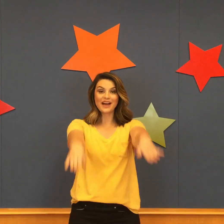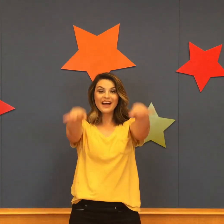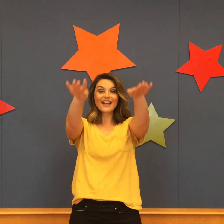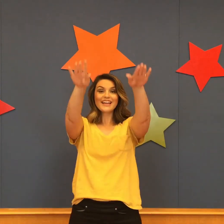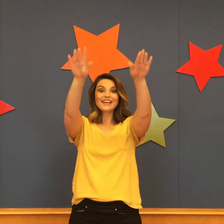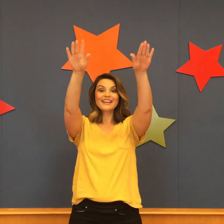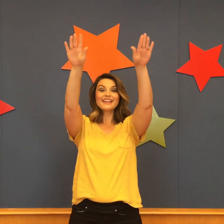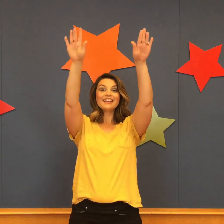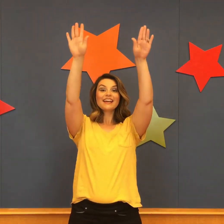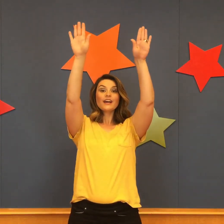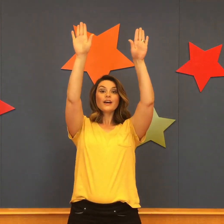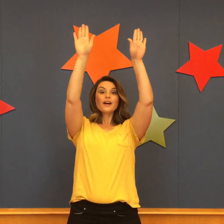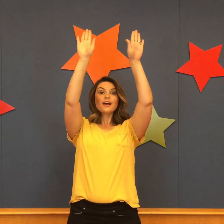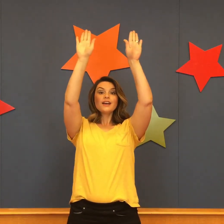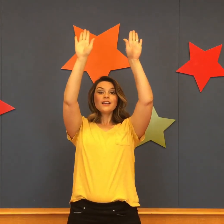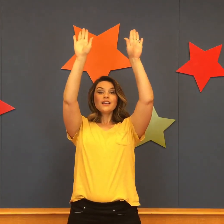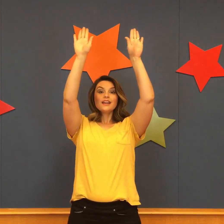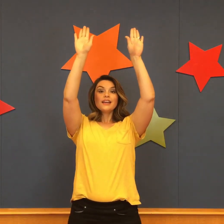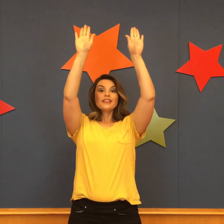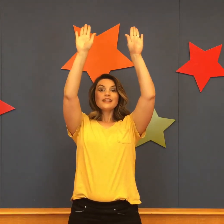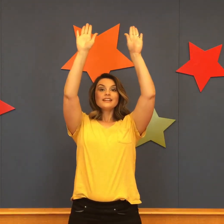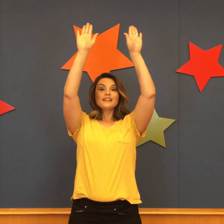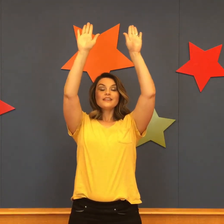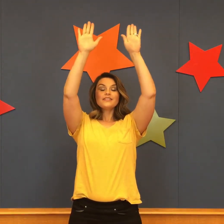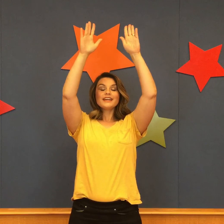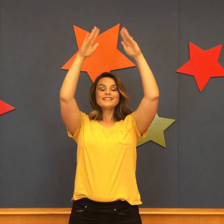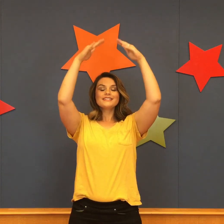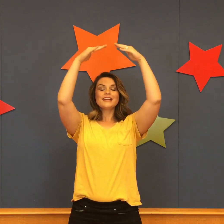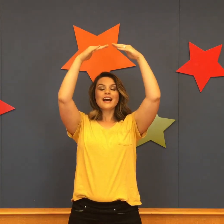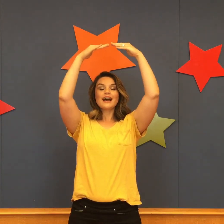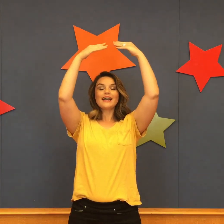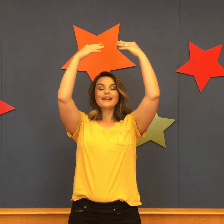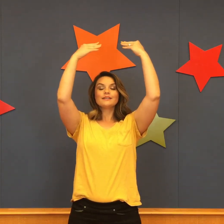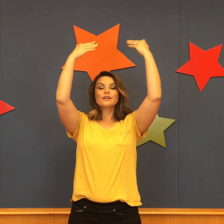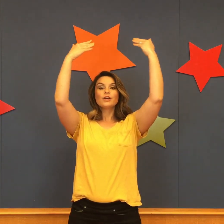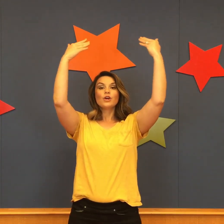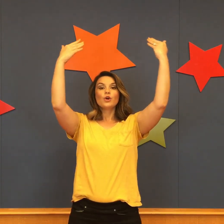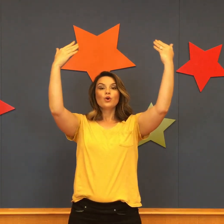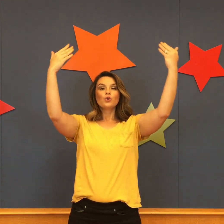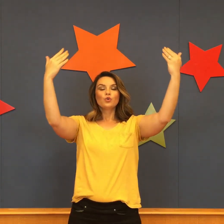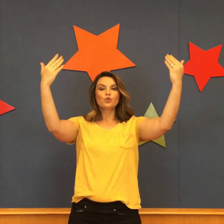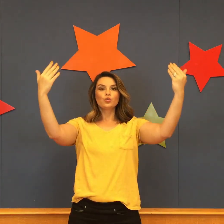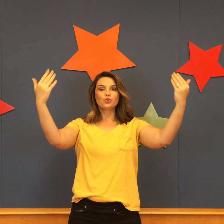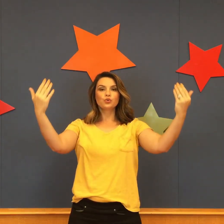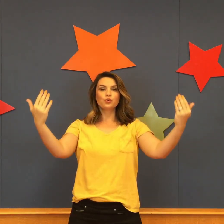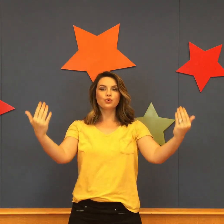Hands up high, then give a sigh.